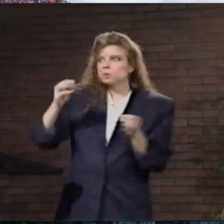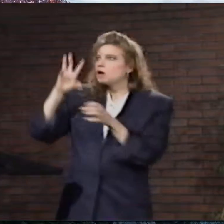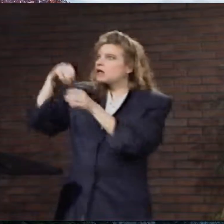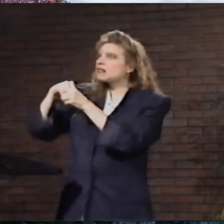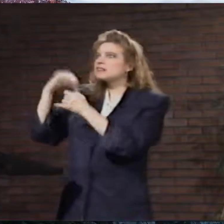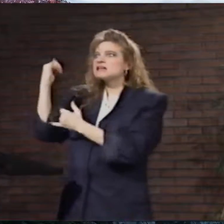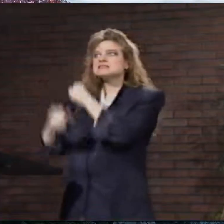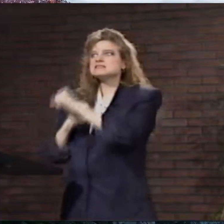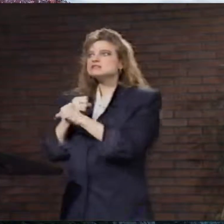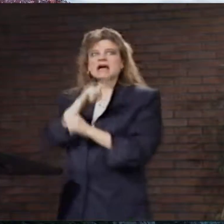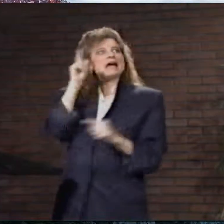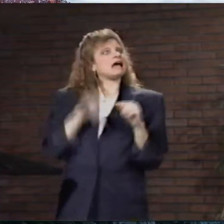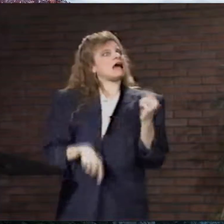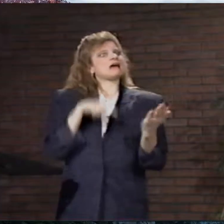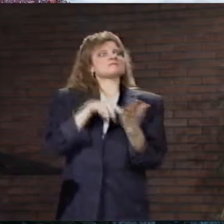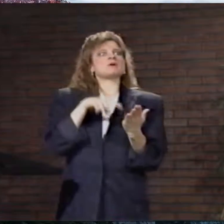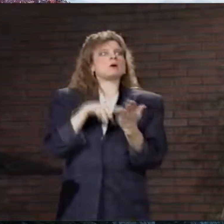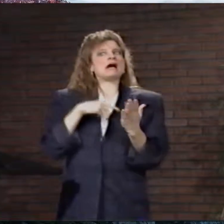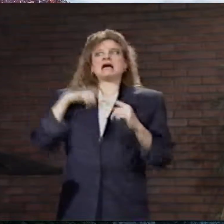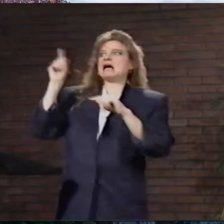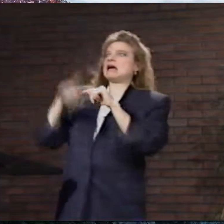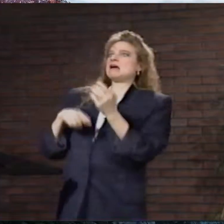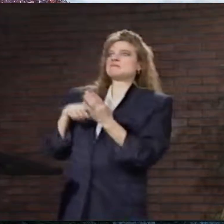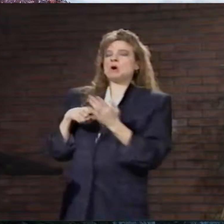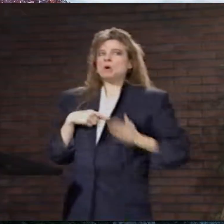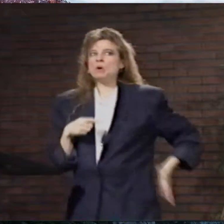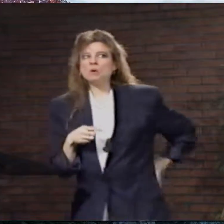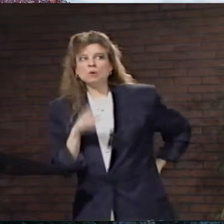for the company to bear.